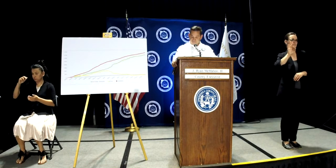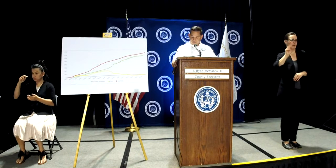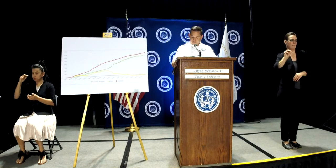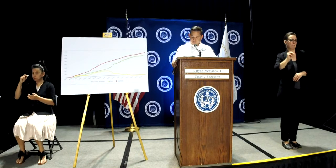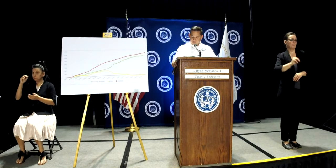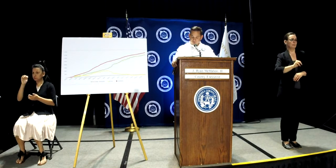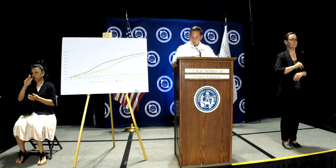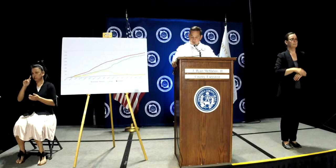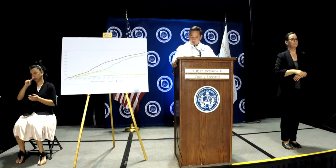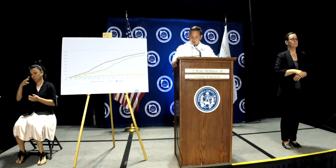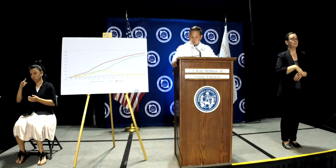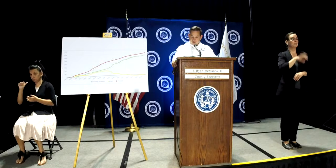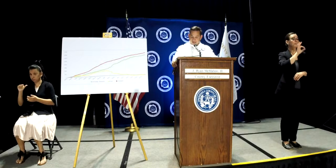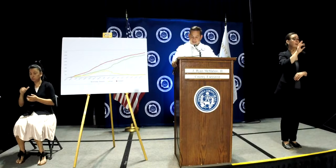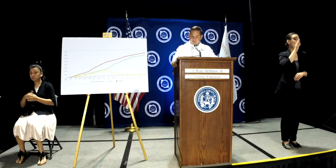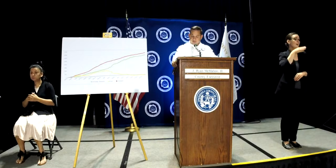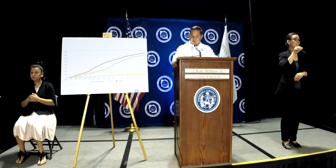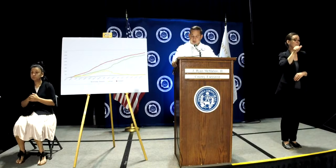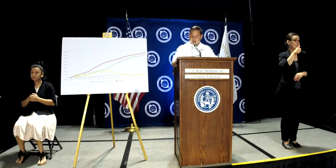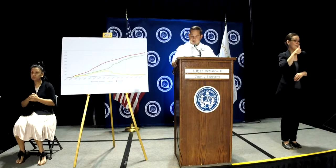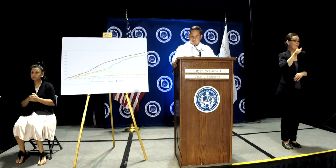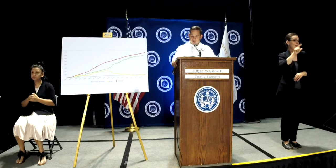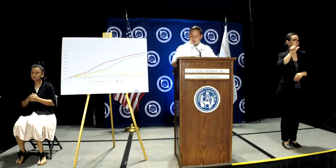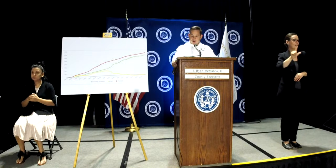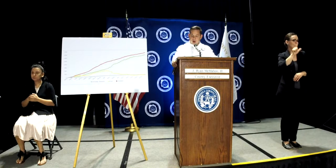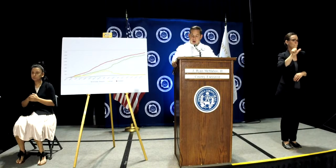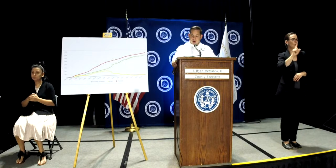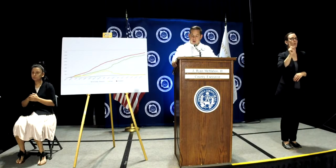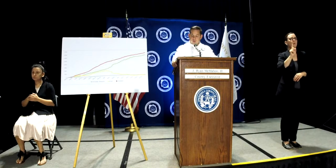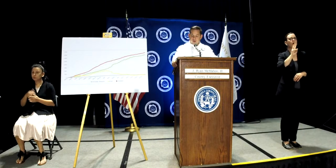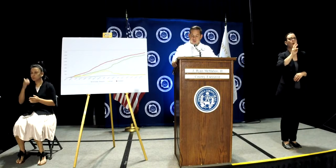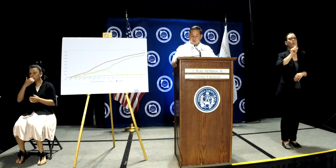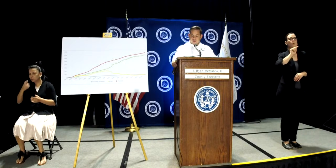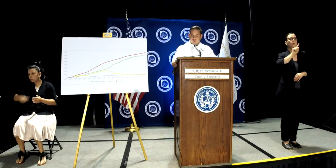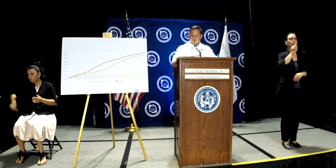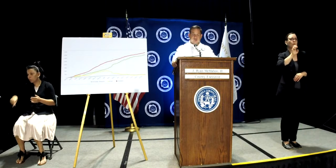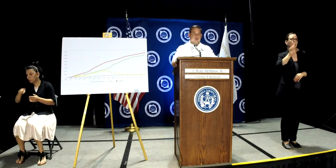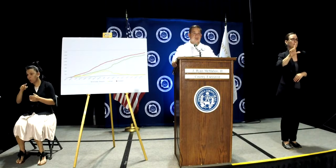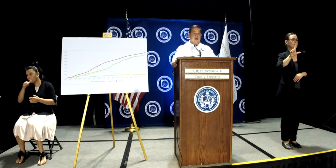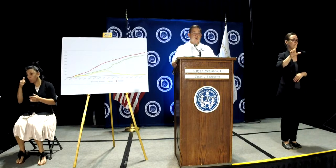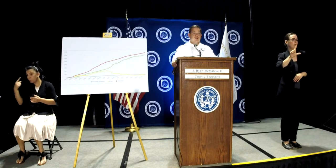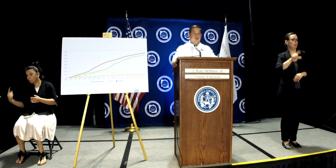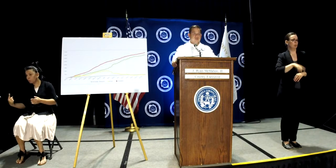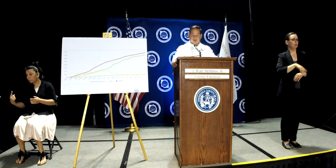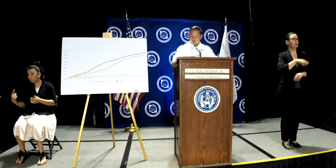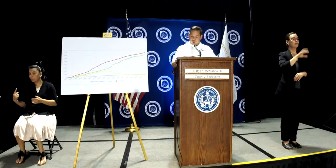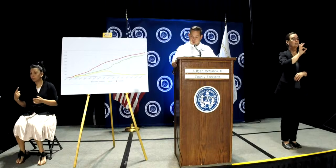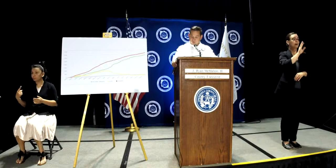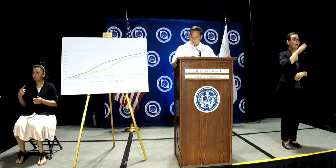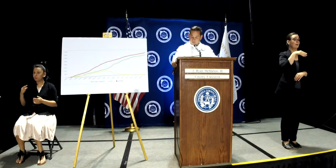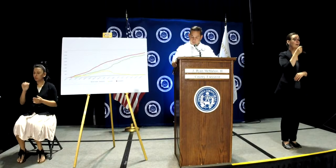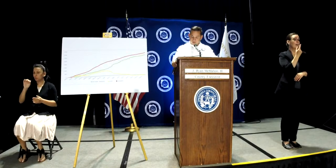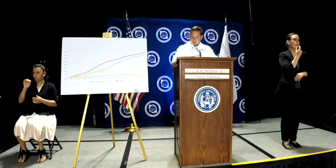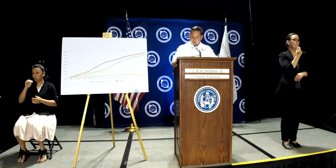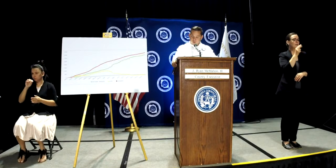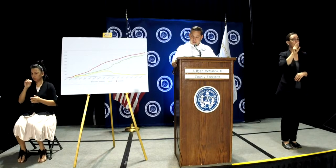High. Tuesday, September 8th, the West Genesee School District at West Genesee High